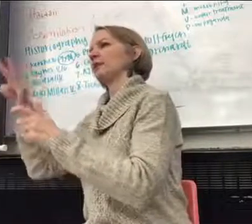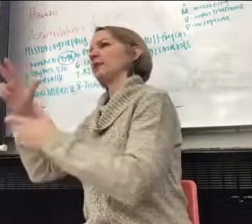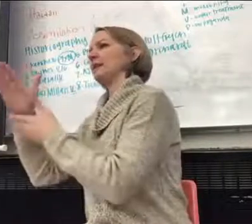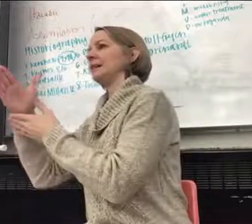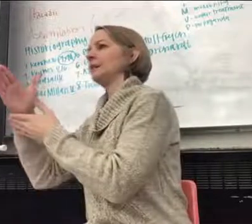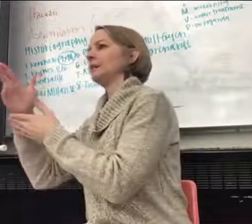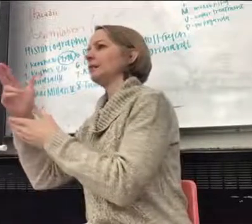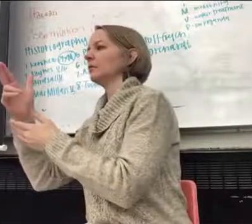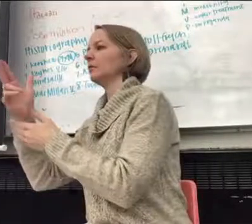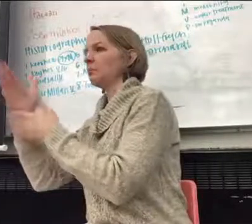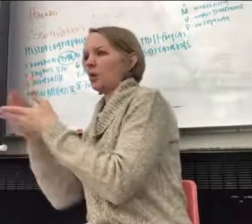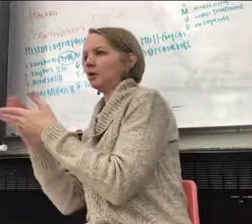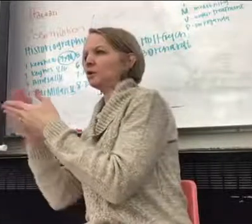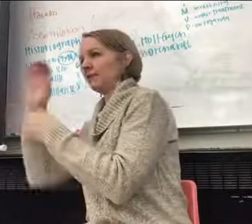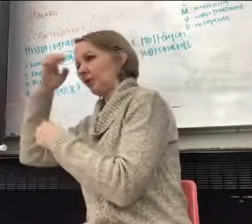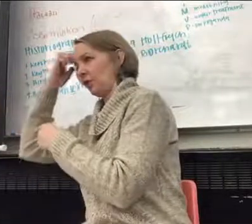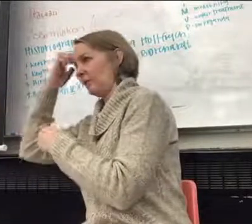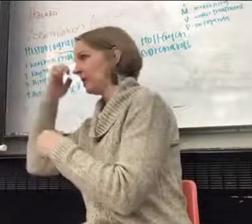it Bosnia?